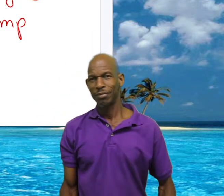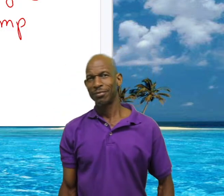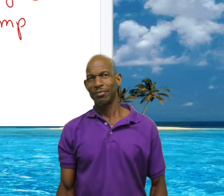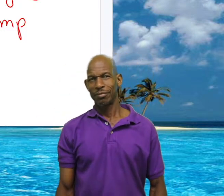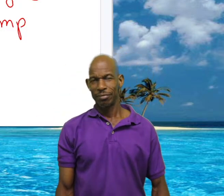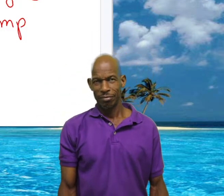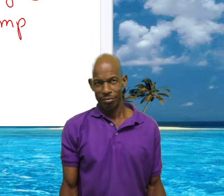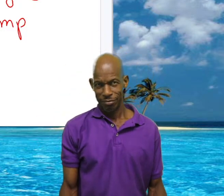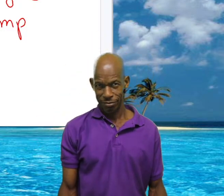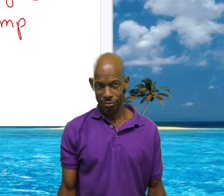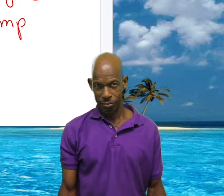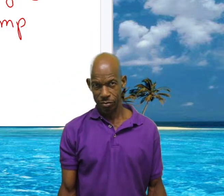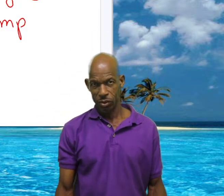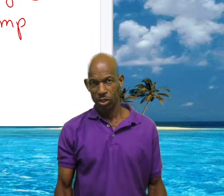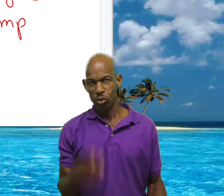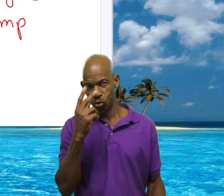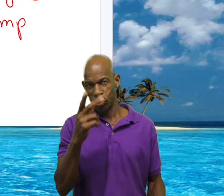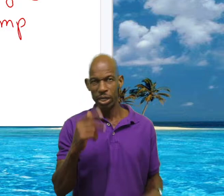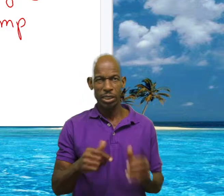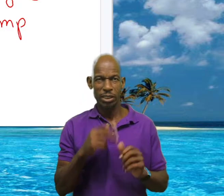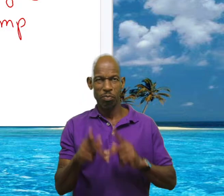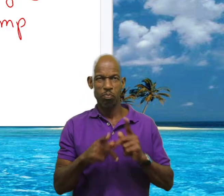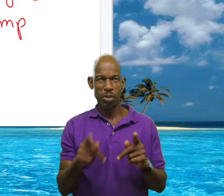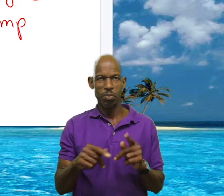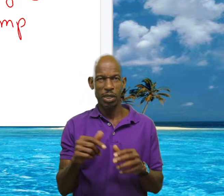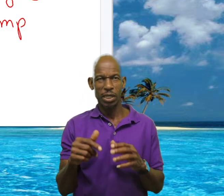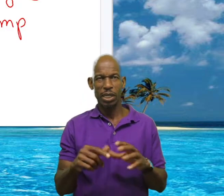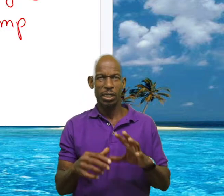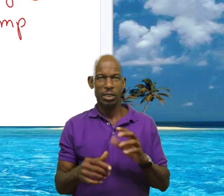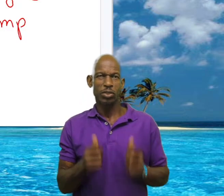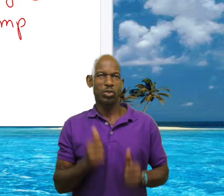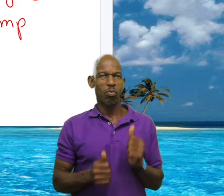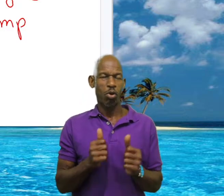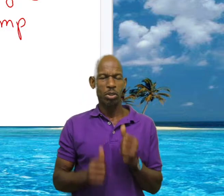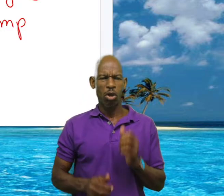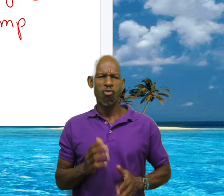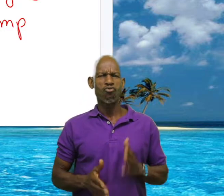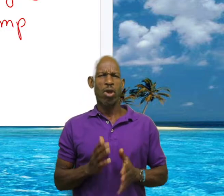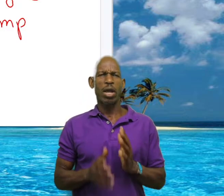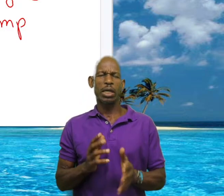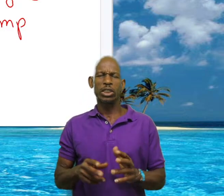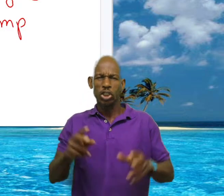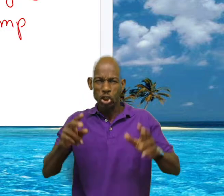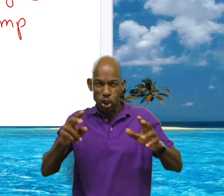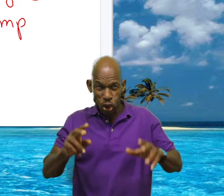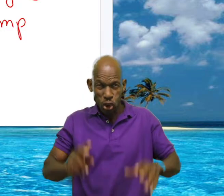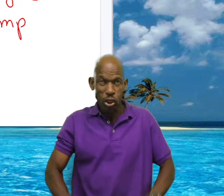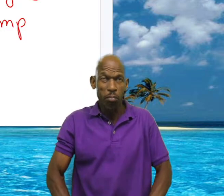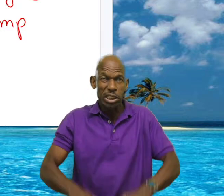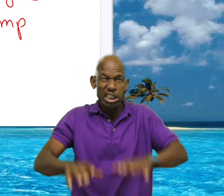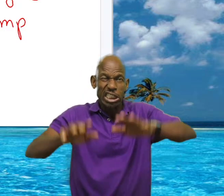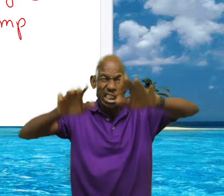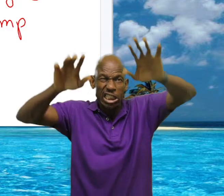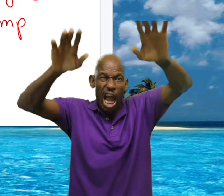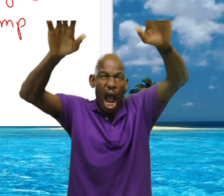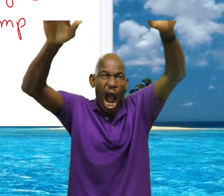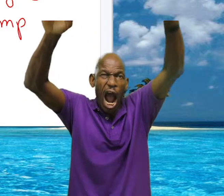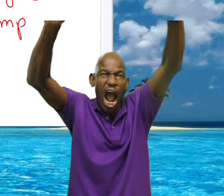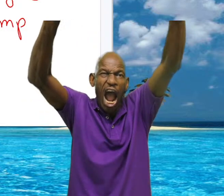So you learn a word that means the same as jump. So we want to move you forward in terms